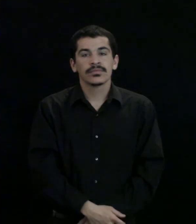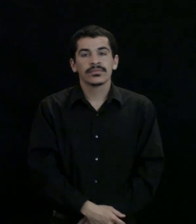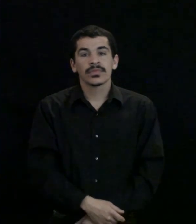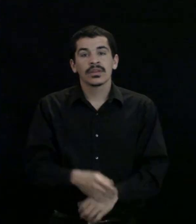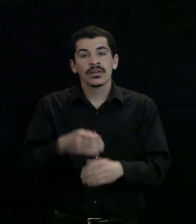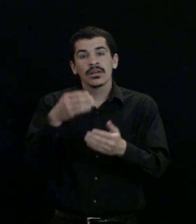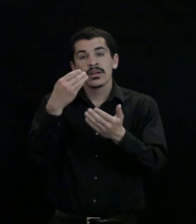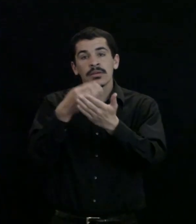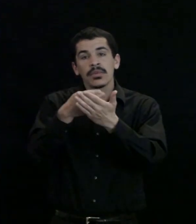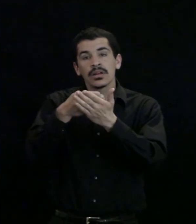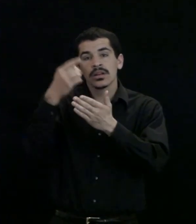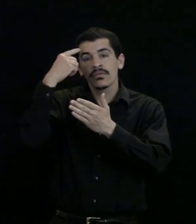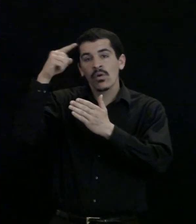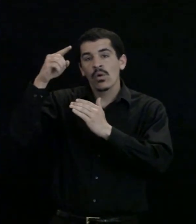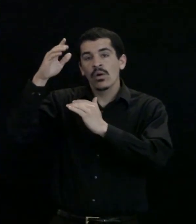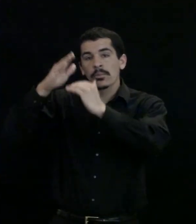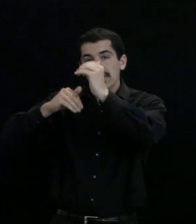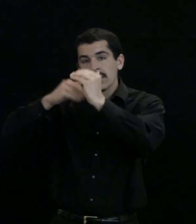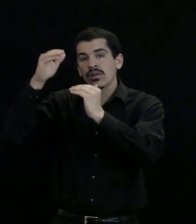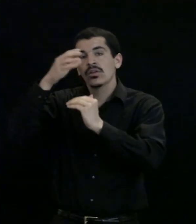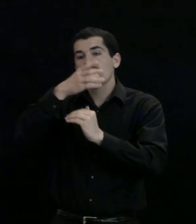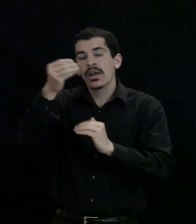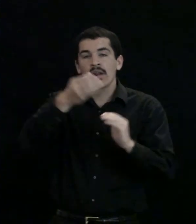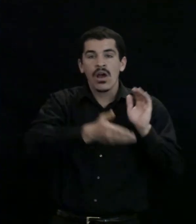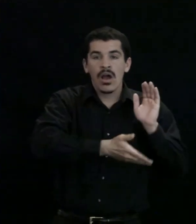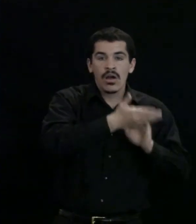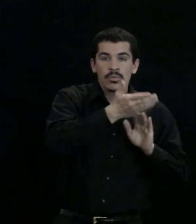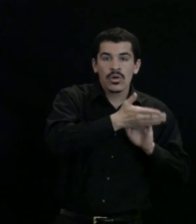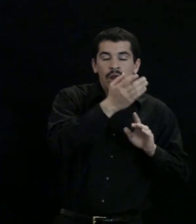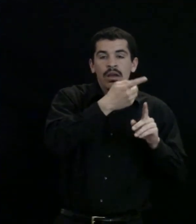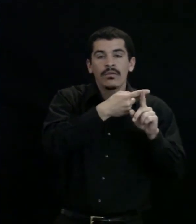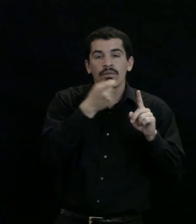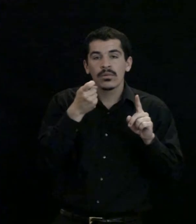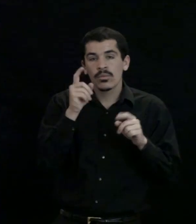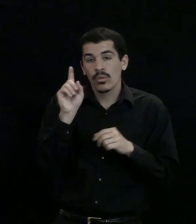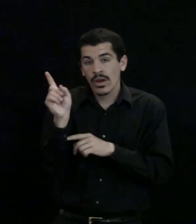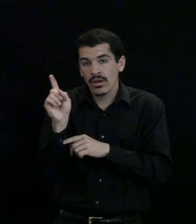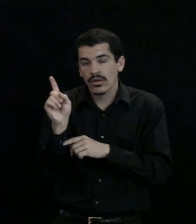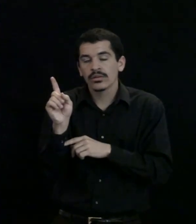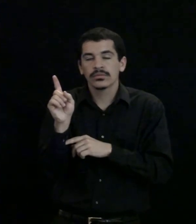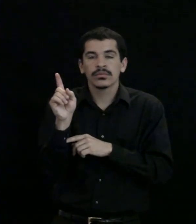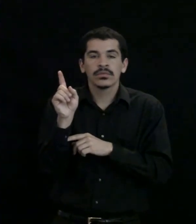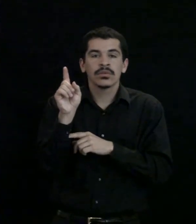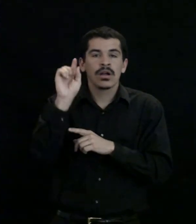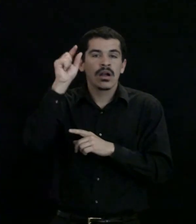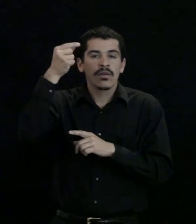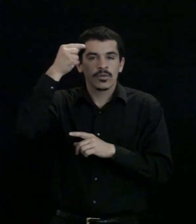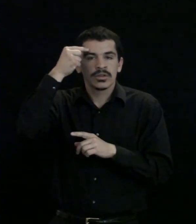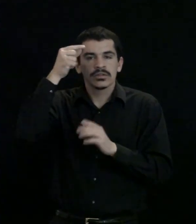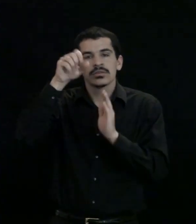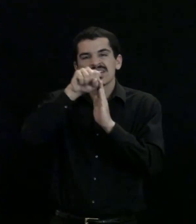Funding for construction and operations would come from the state of New Mexico.